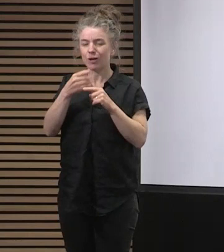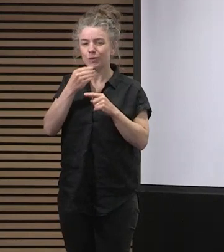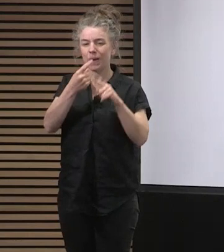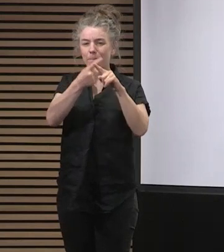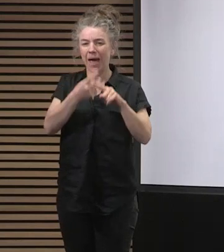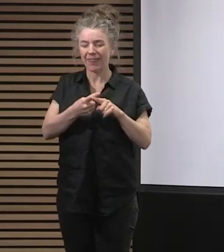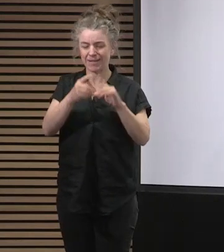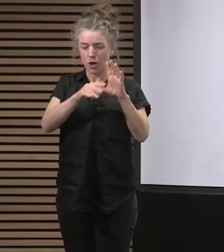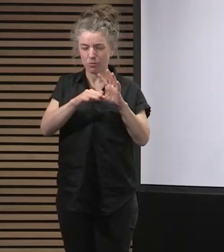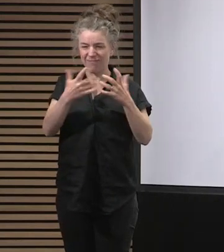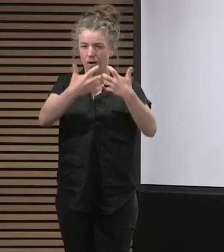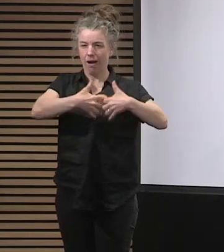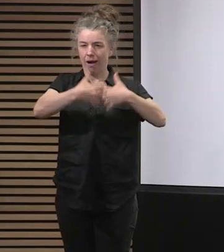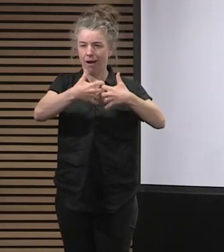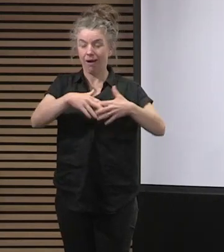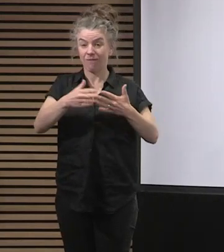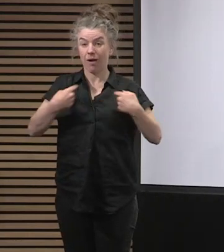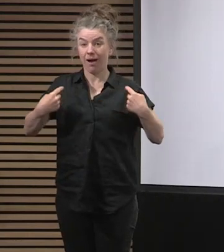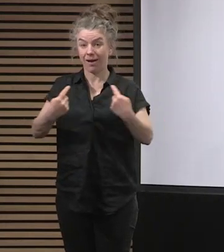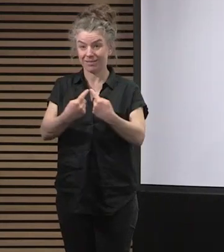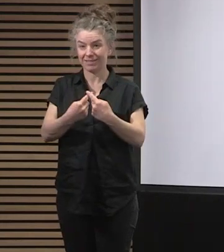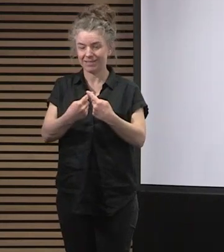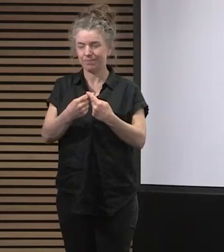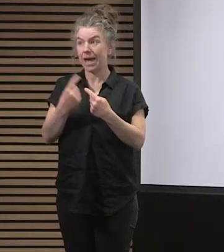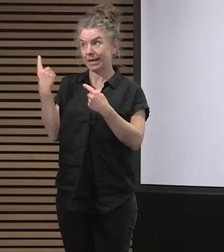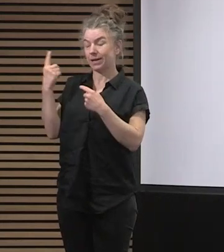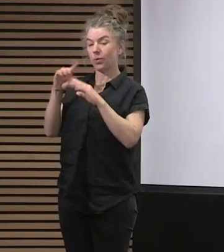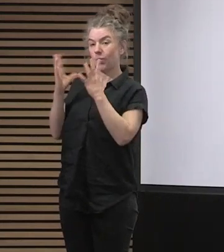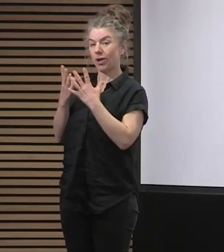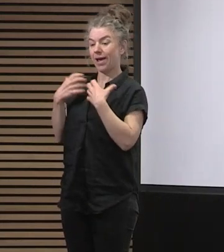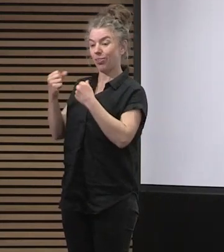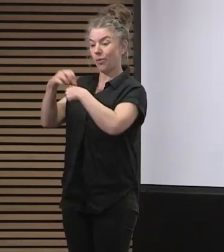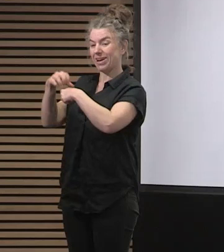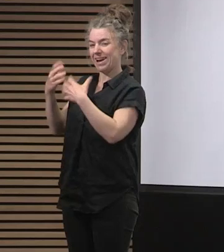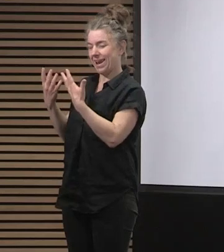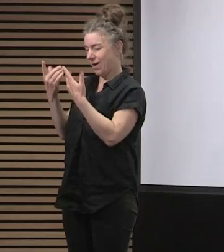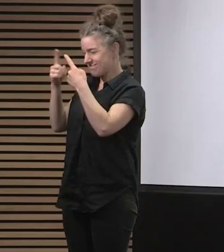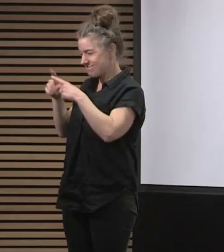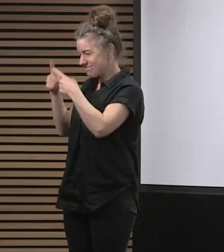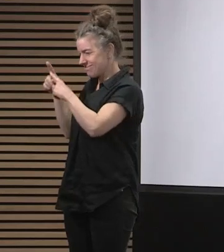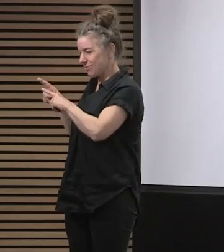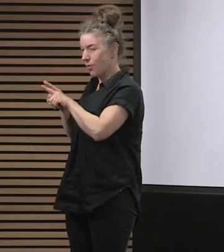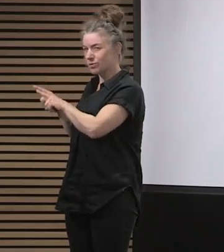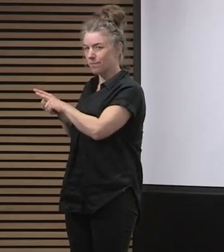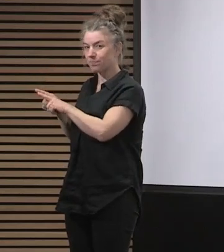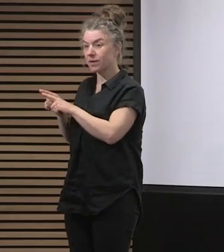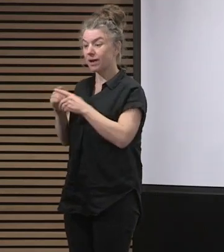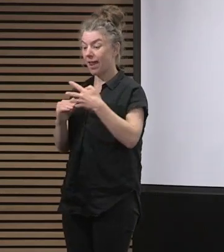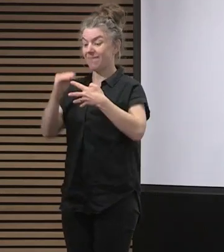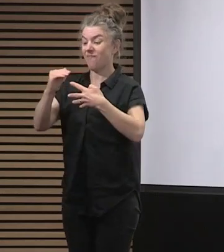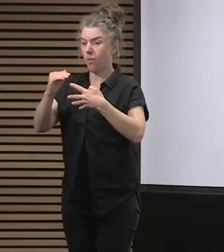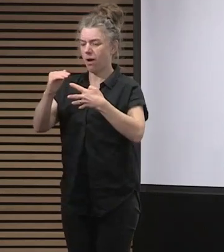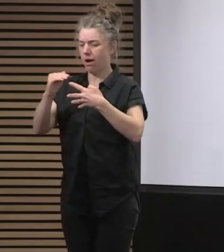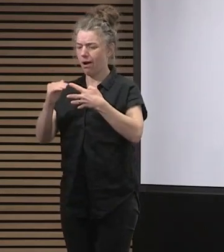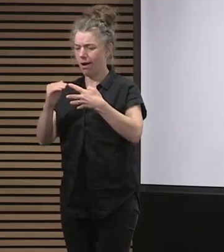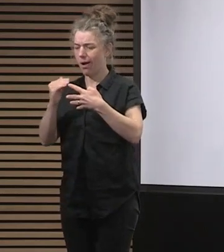of course, and the WHO is doing some advice on this at the moment, is what are might be the triggers for relaxing some of the current